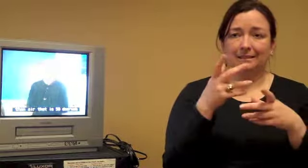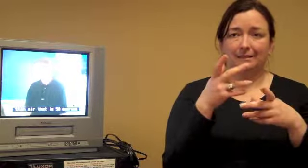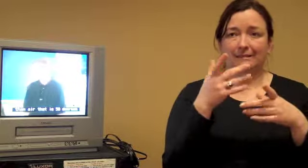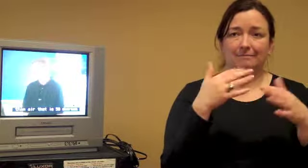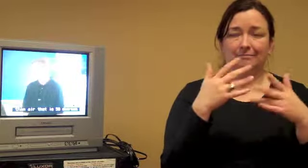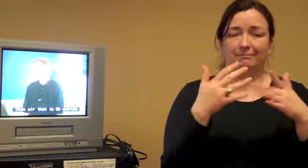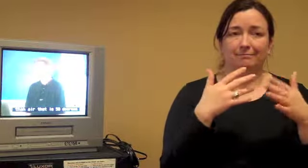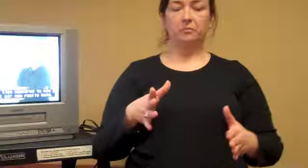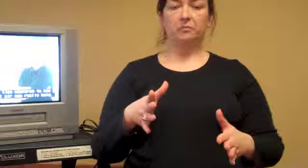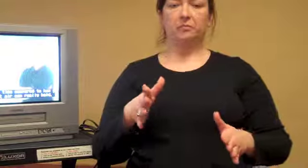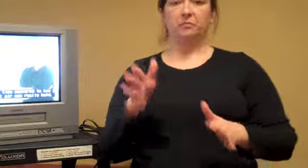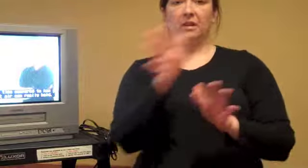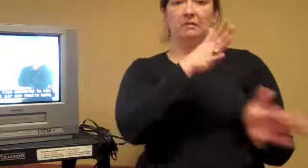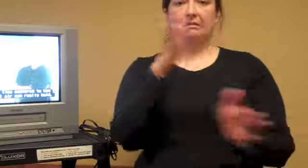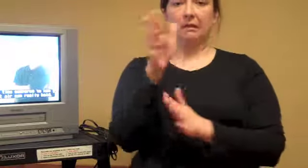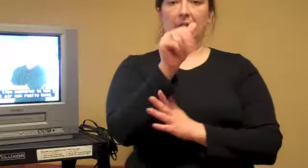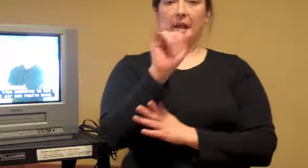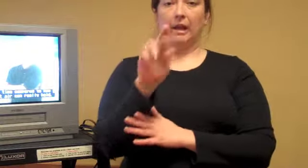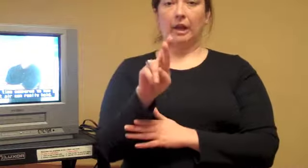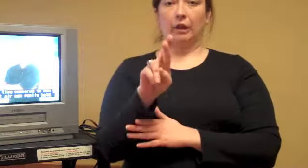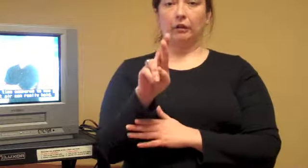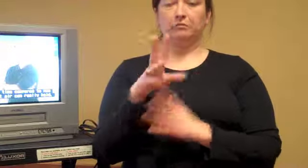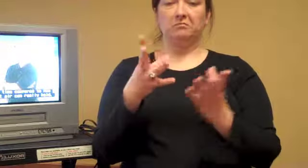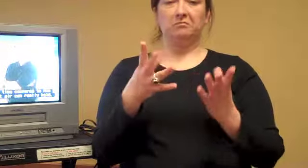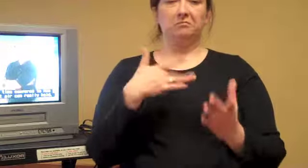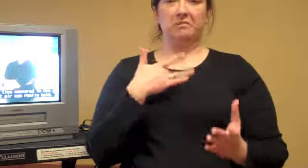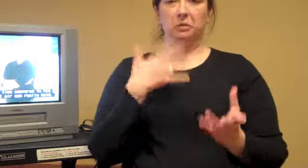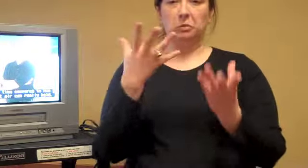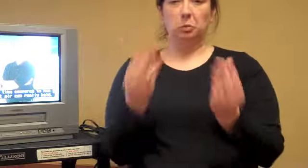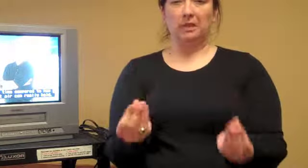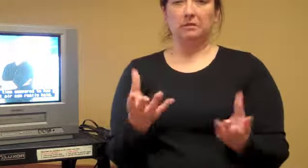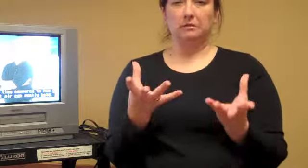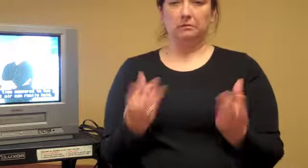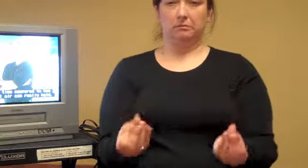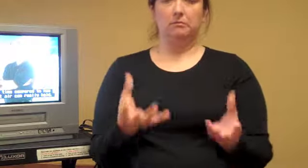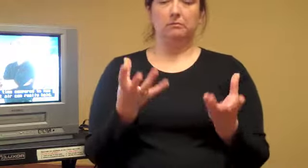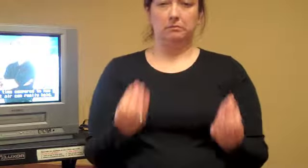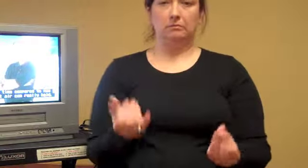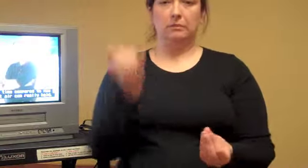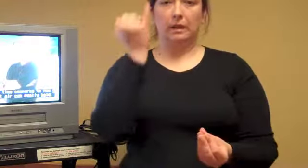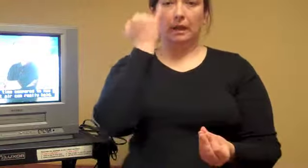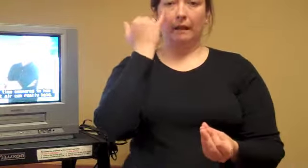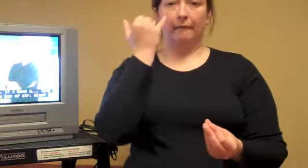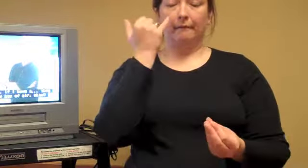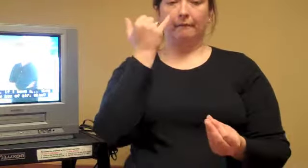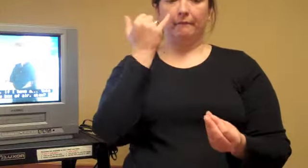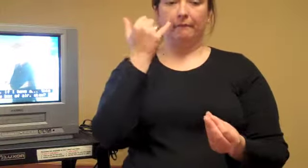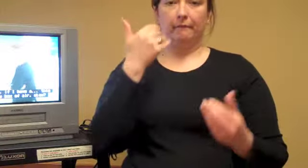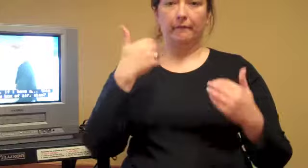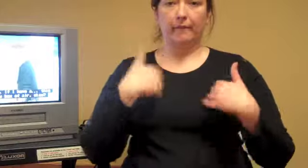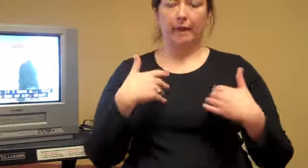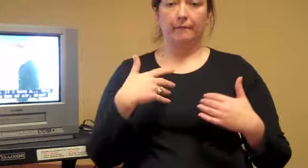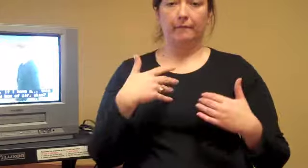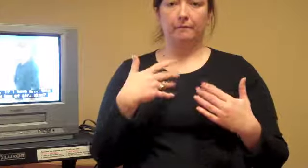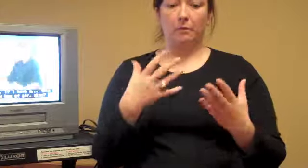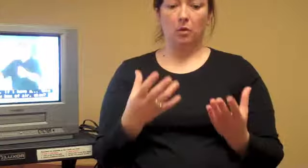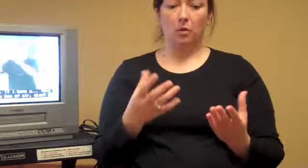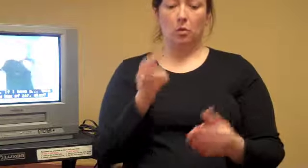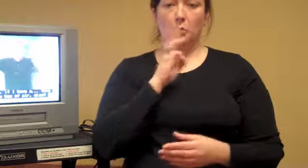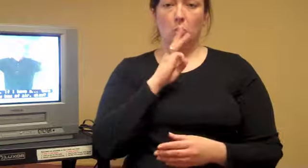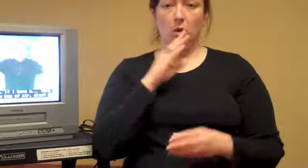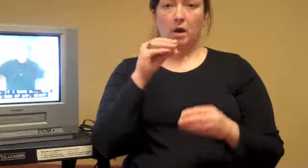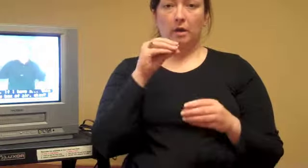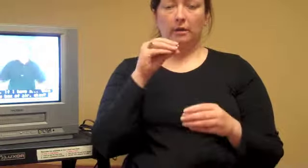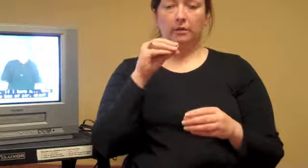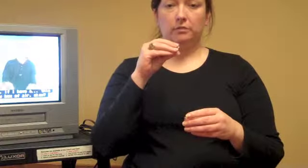degrees. Time compared to how much that air could really hold. Example, if I have this is